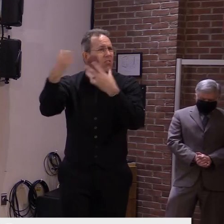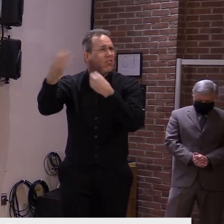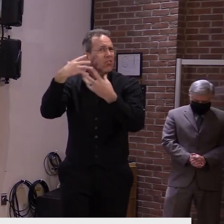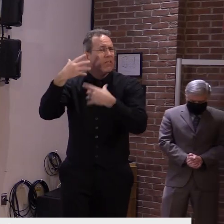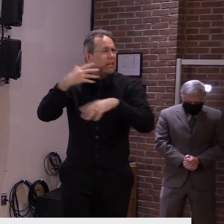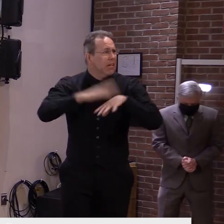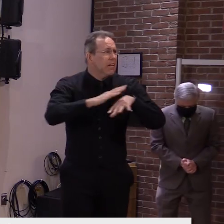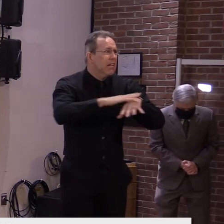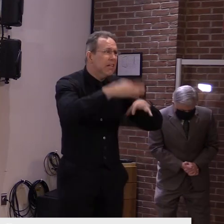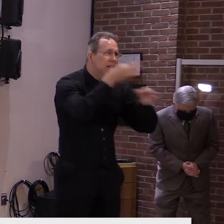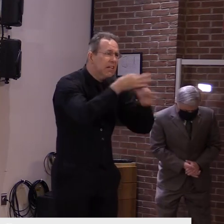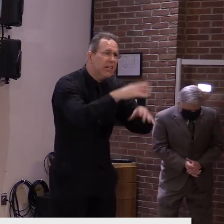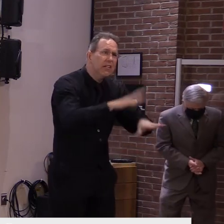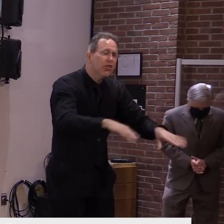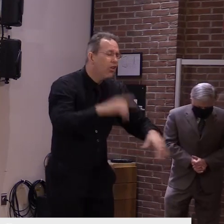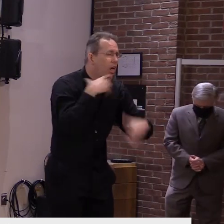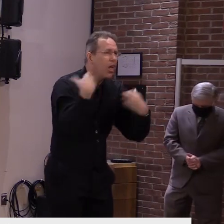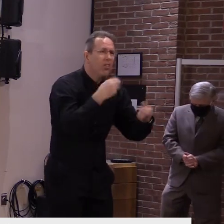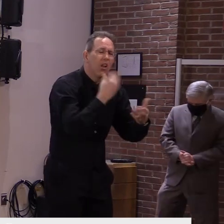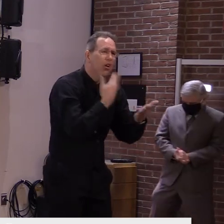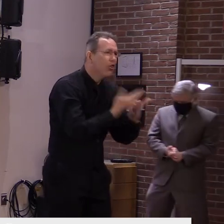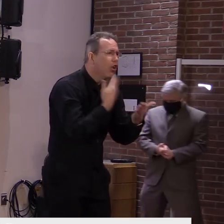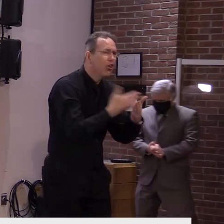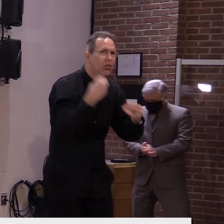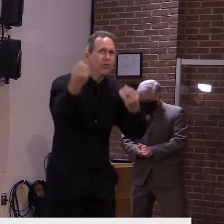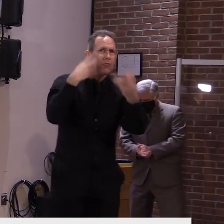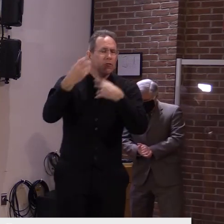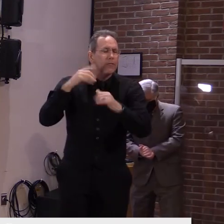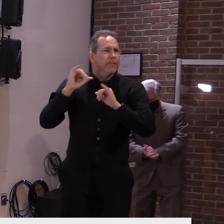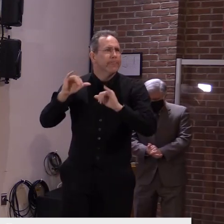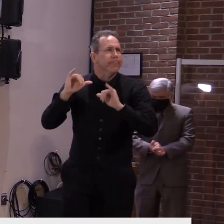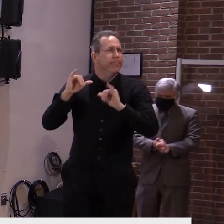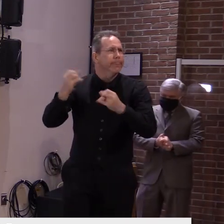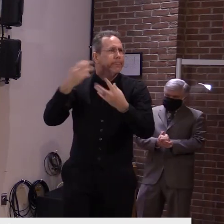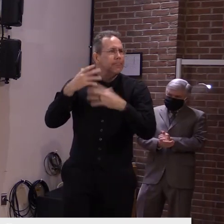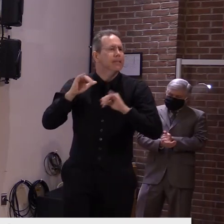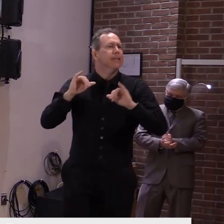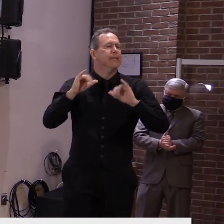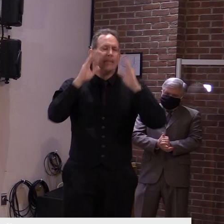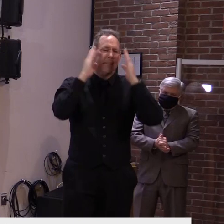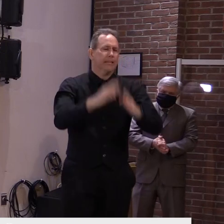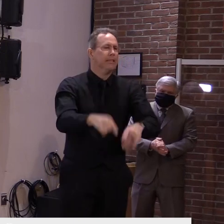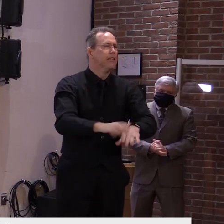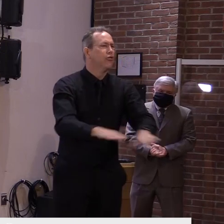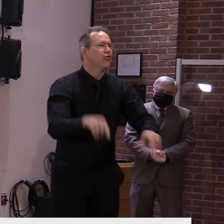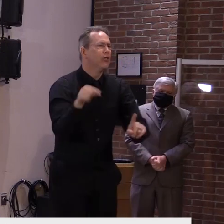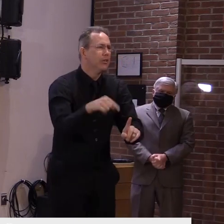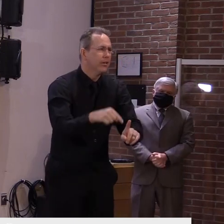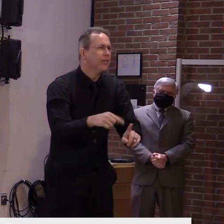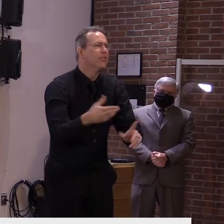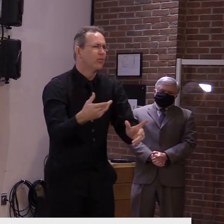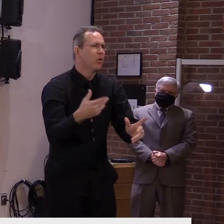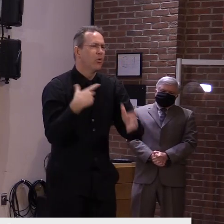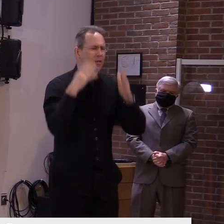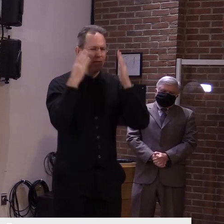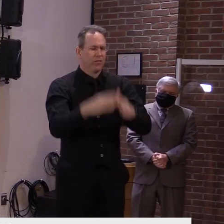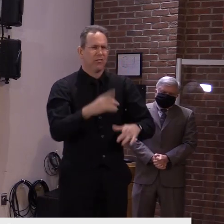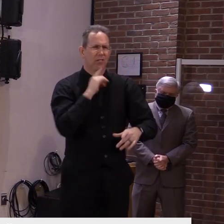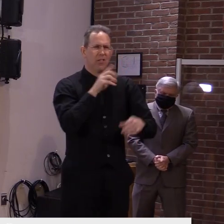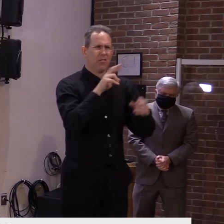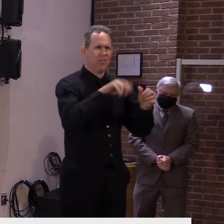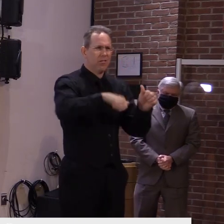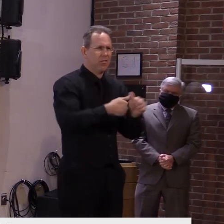get kids back in school for in-person instruction. We know it's good for them. It's good for all of us, good for their mental health and their